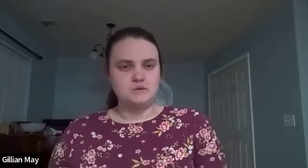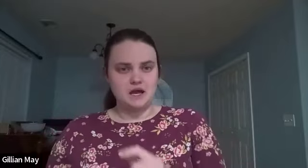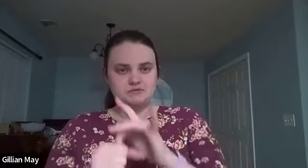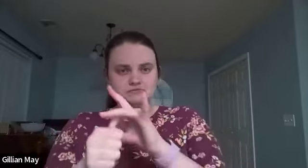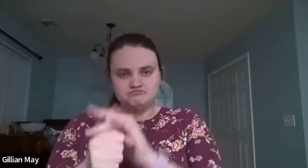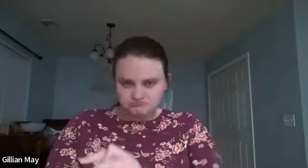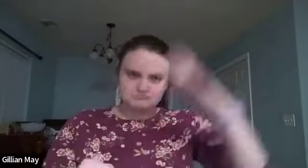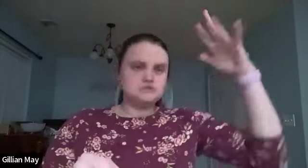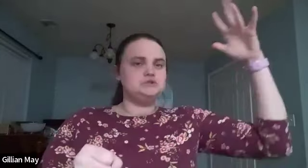up.